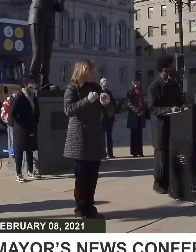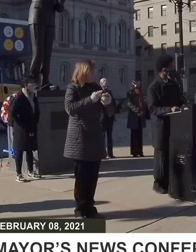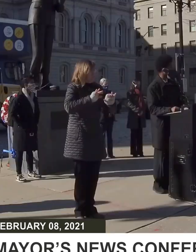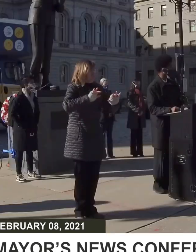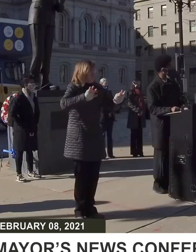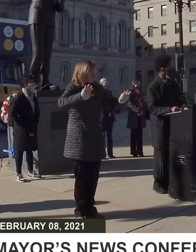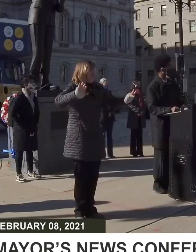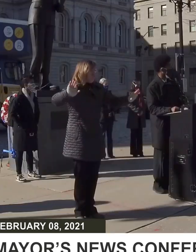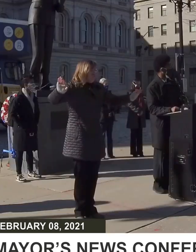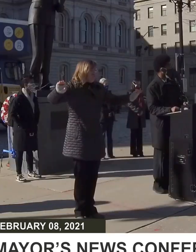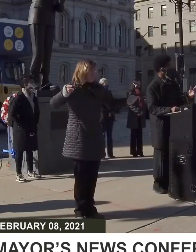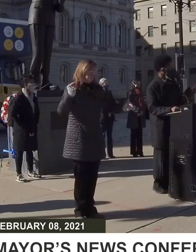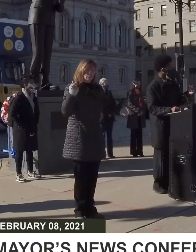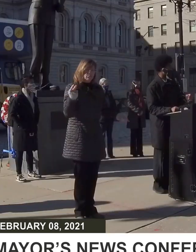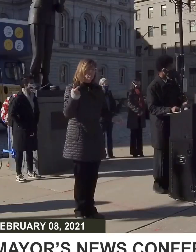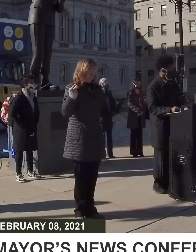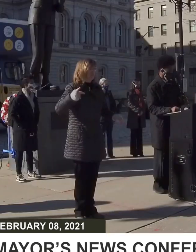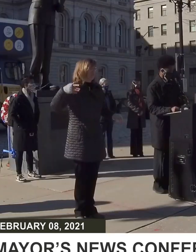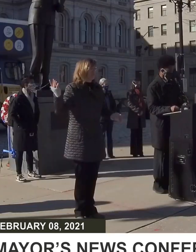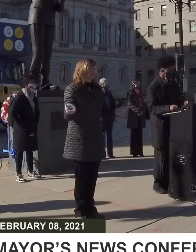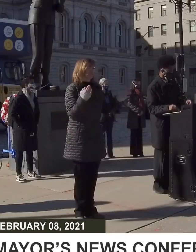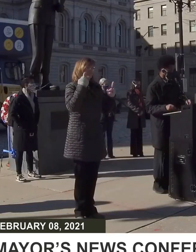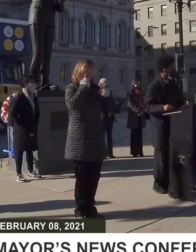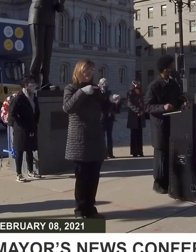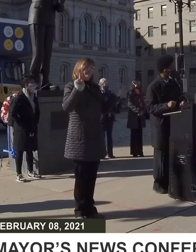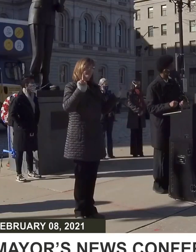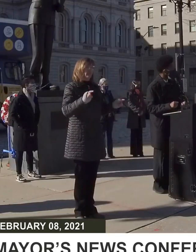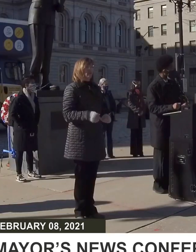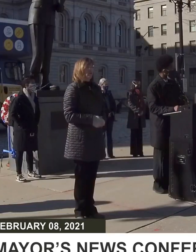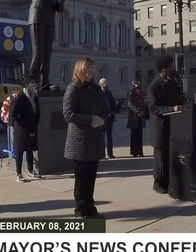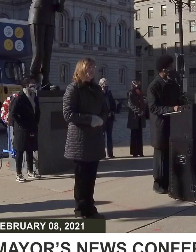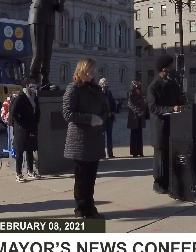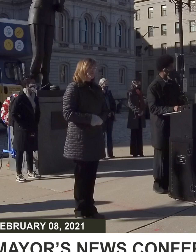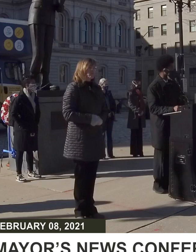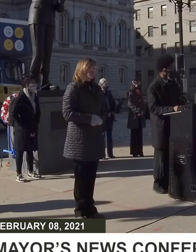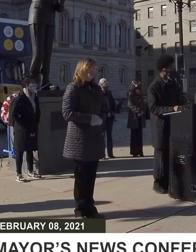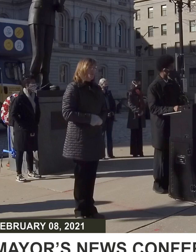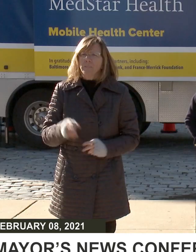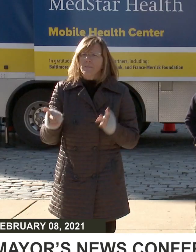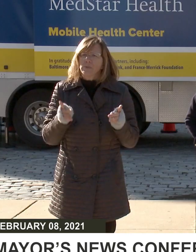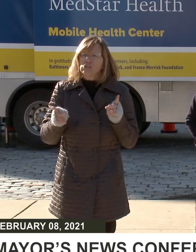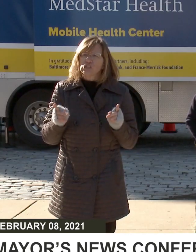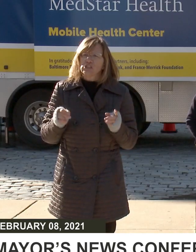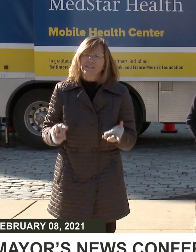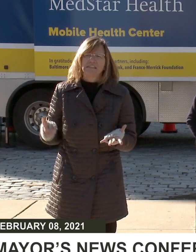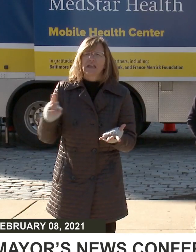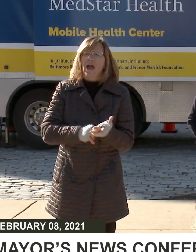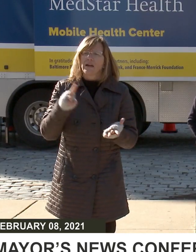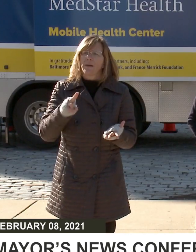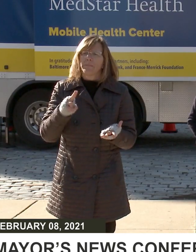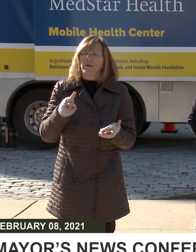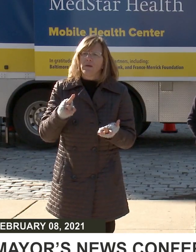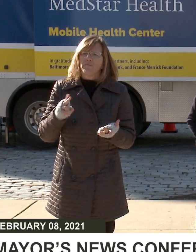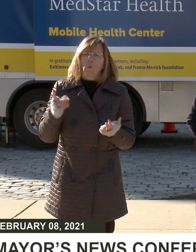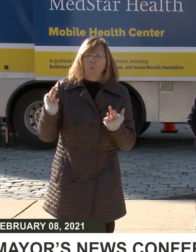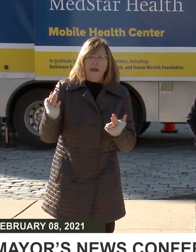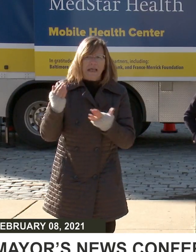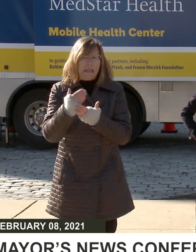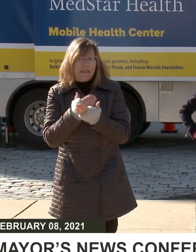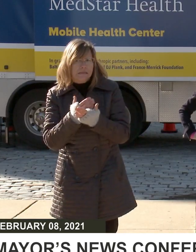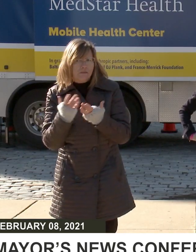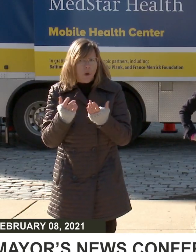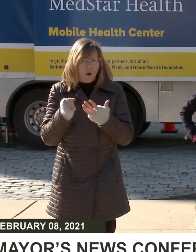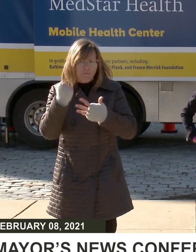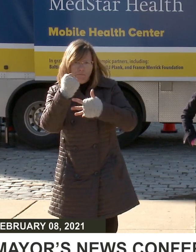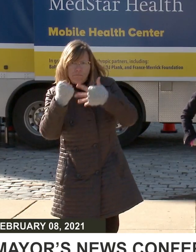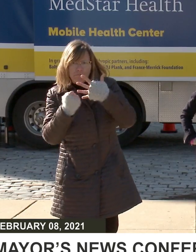get it. To that point, should citizens sign up for a waiting list, or I know there's a